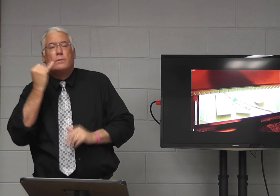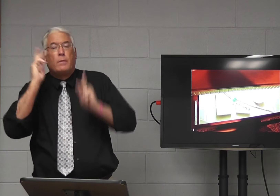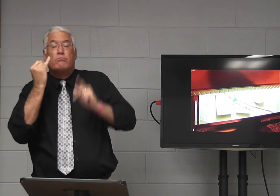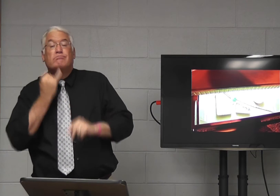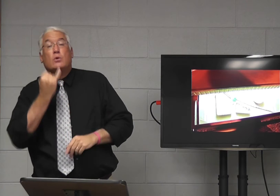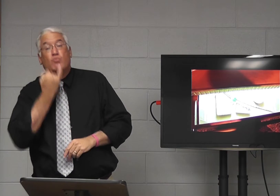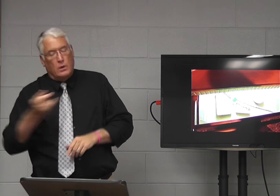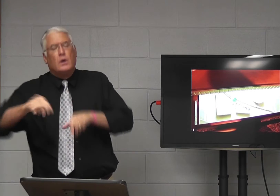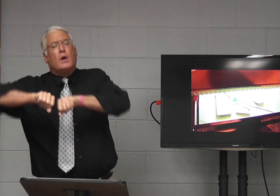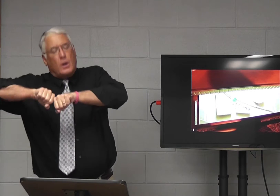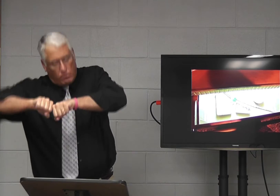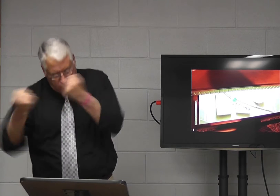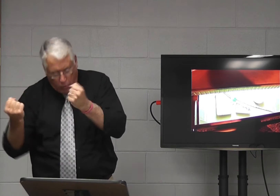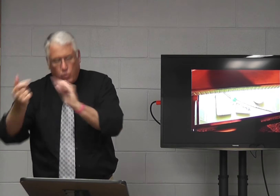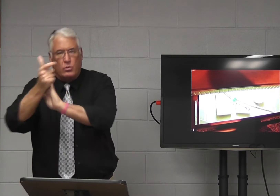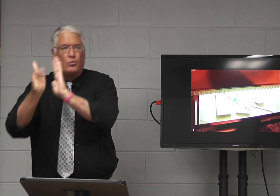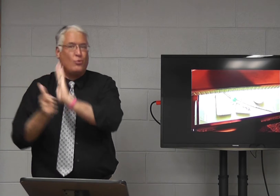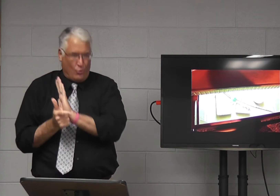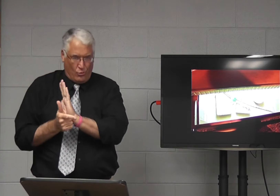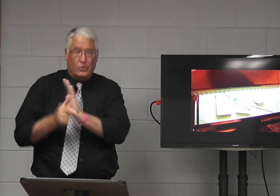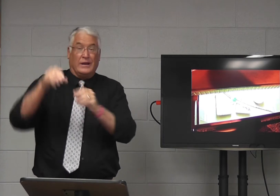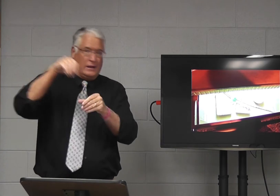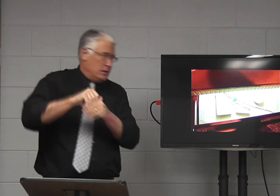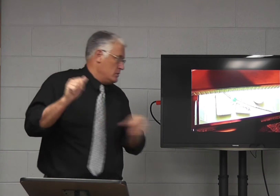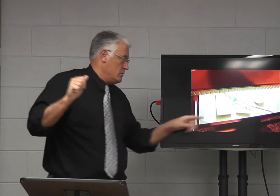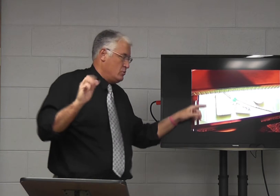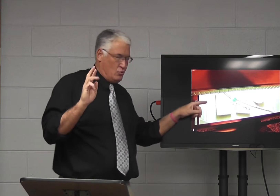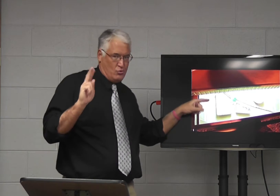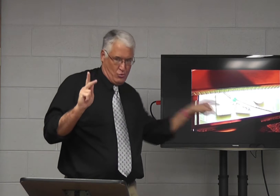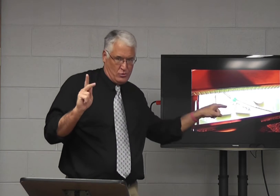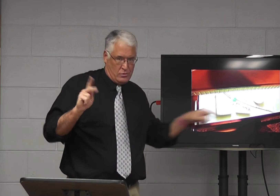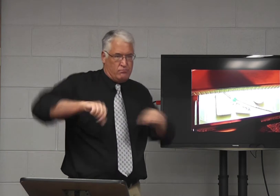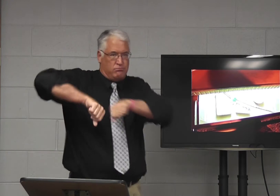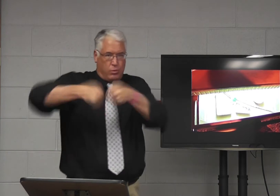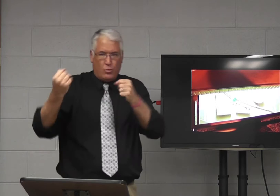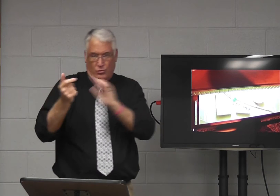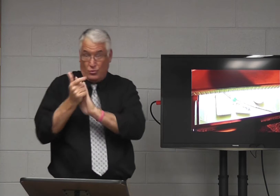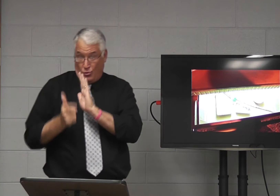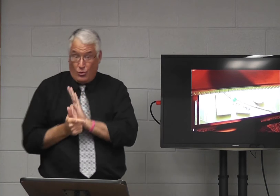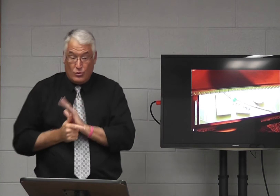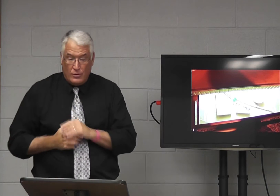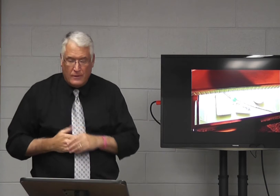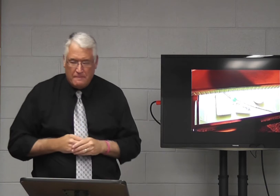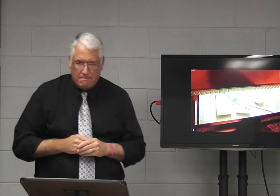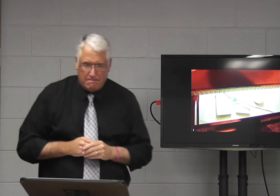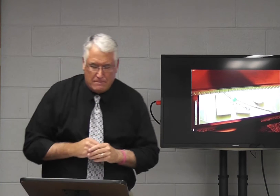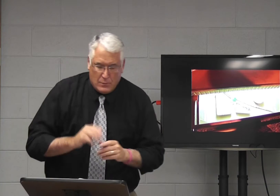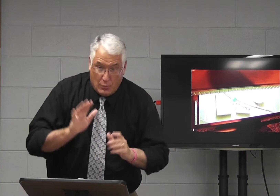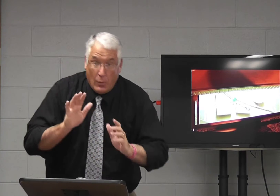Old Testament. You know, Israel broke those laws, and those laws that were contained in the ark.